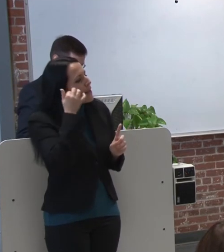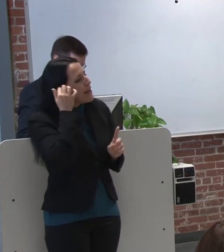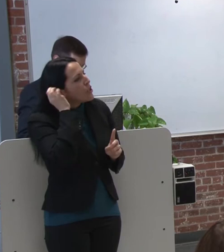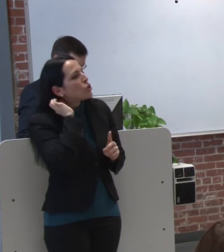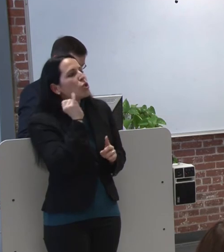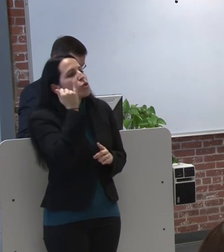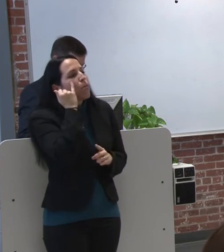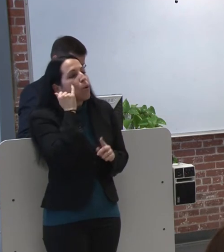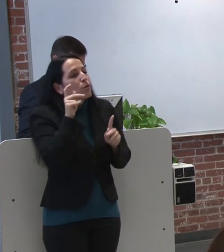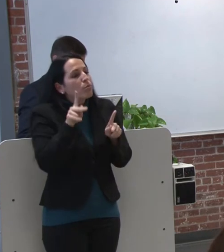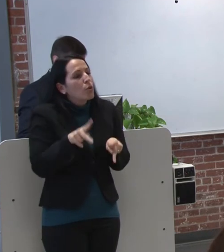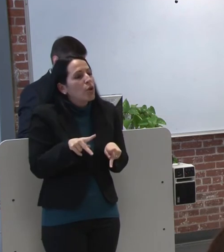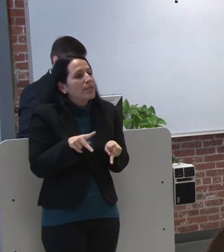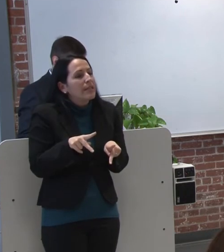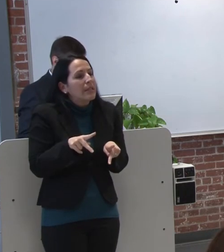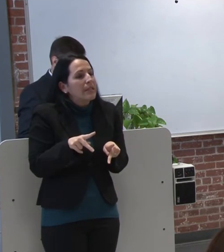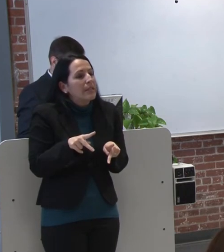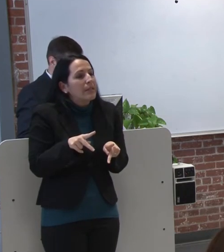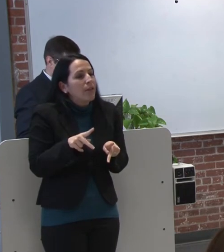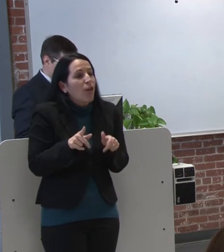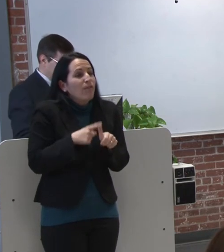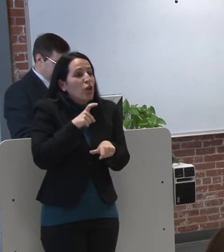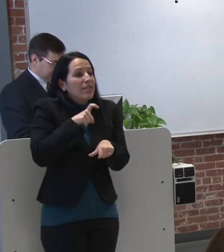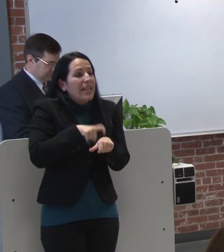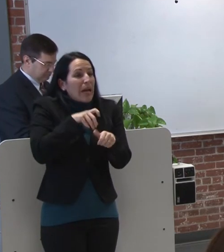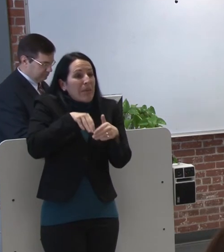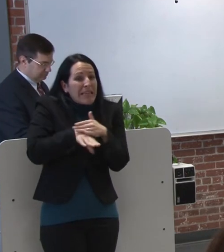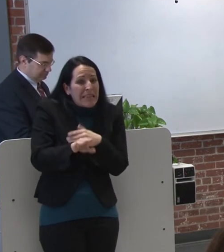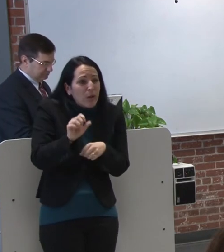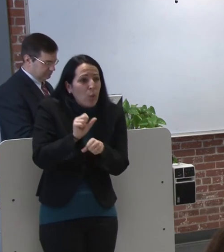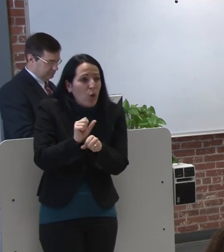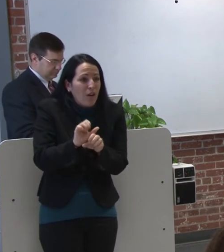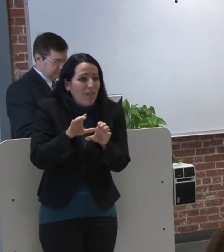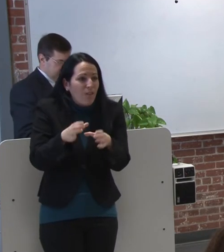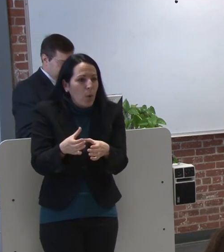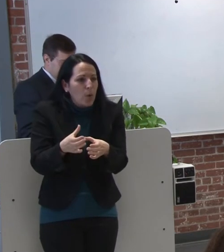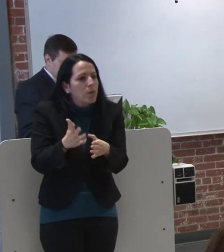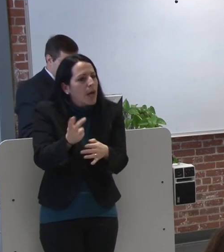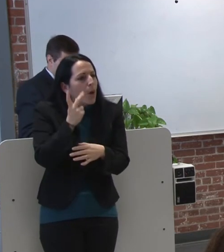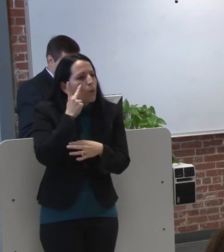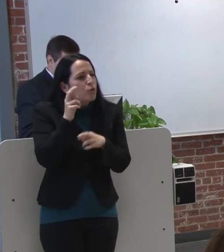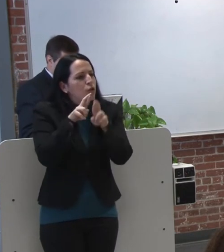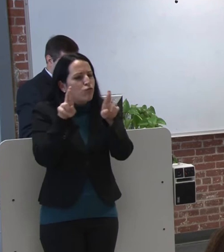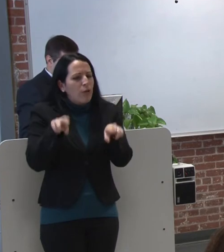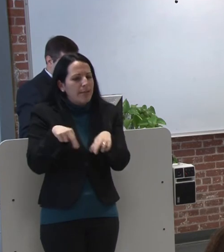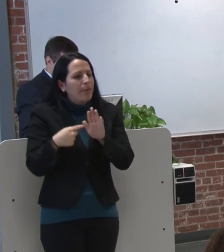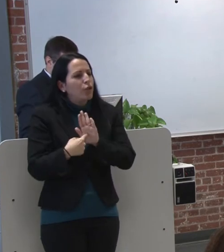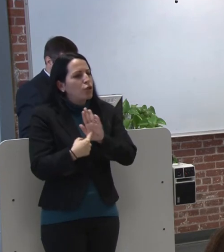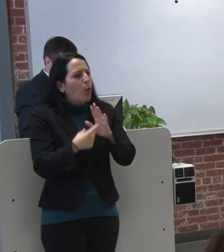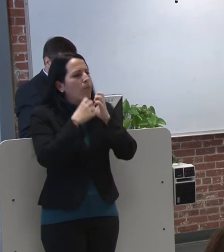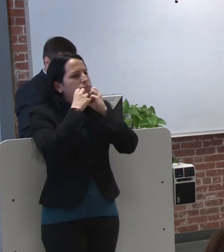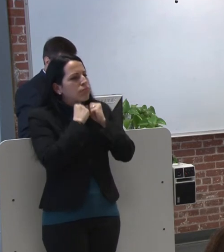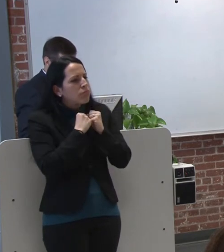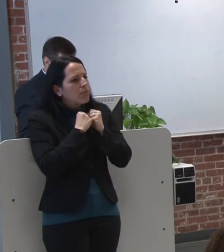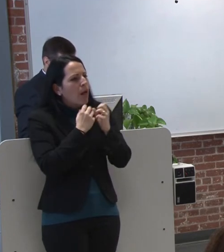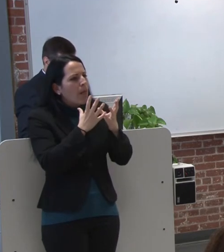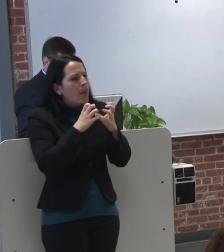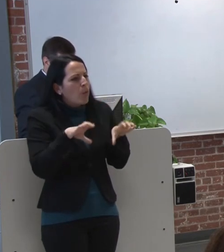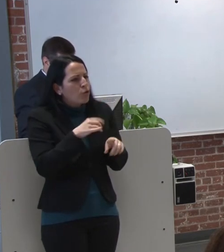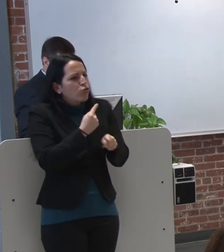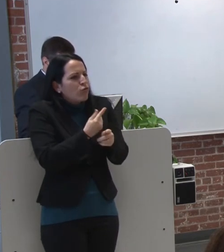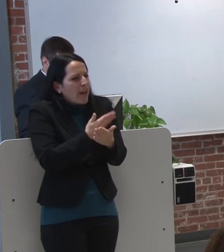it's somebody who's trying to get into the workforce, I would be looking to see that they demonstrate that they really care, both they care about getting it